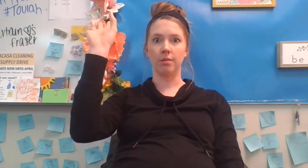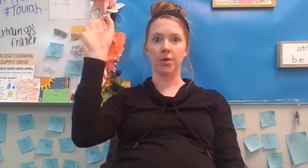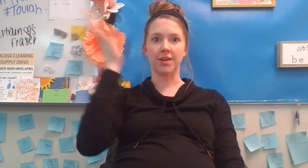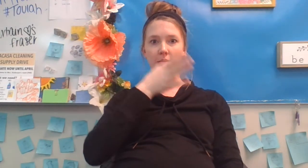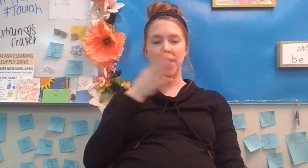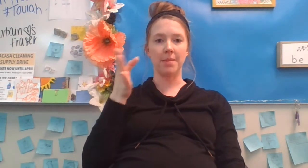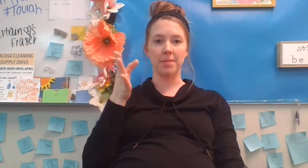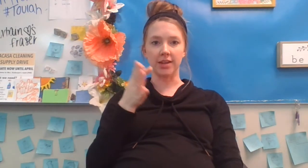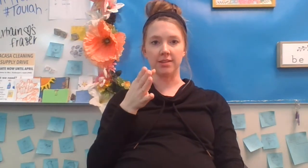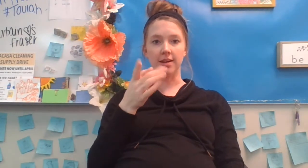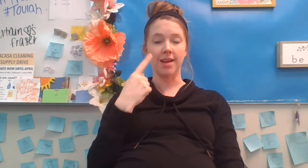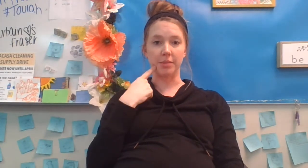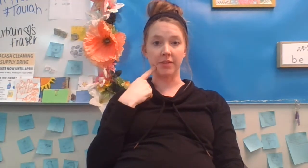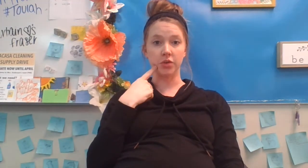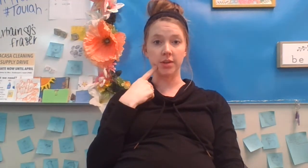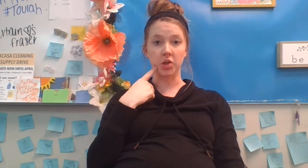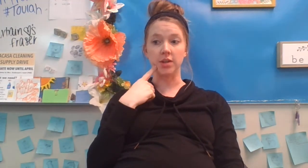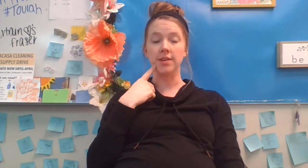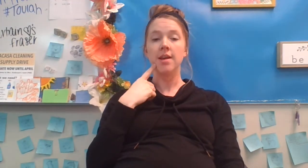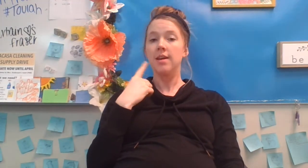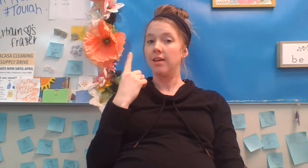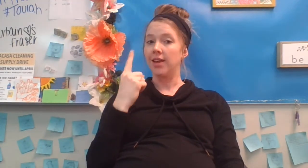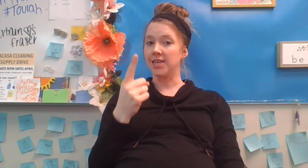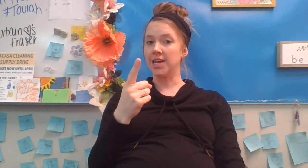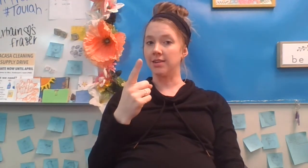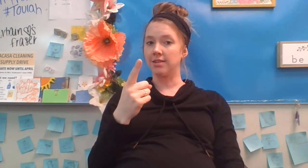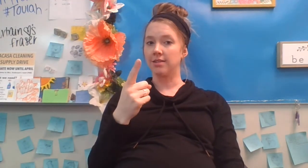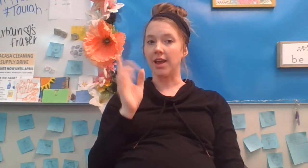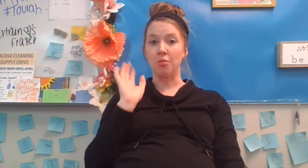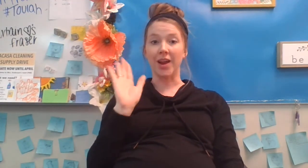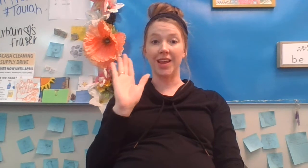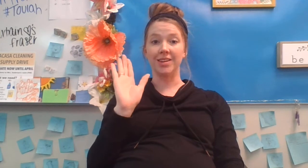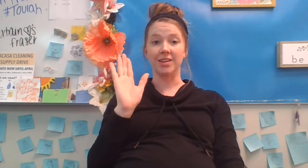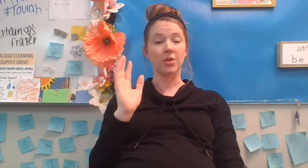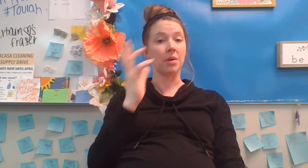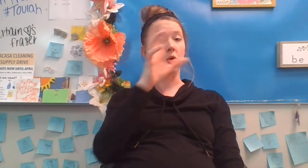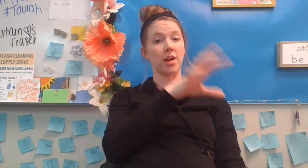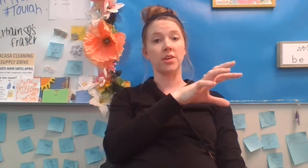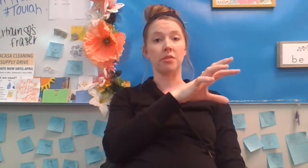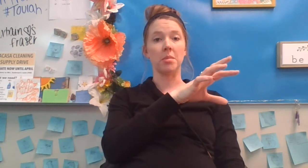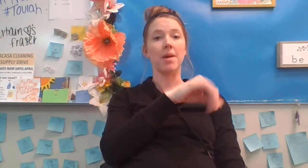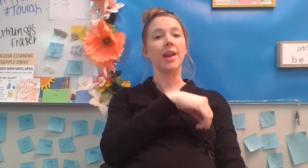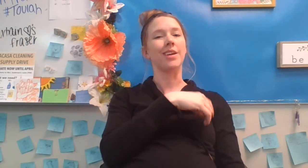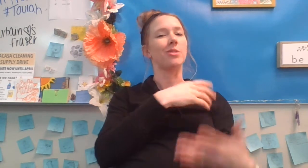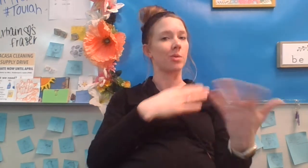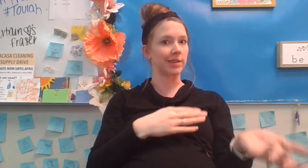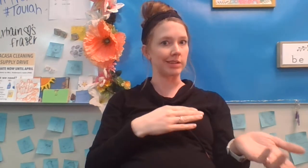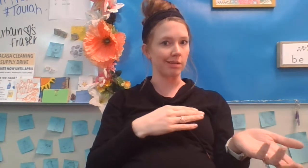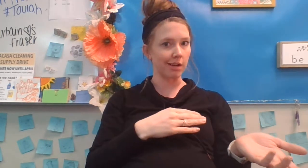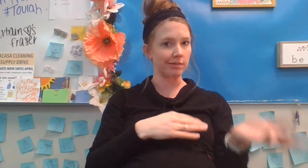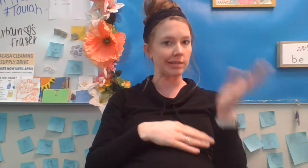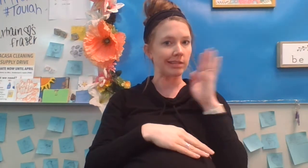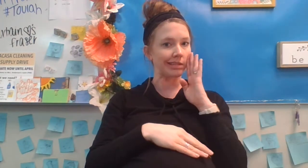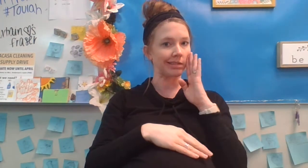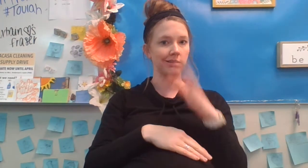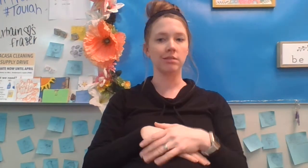what side of my body it's on and my facial expressions. Hint, hint, I'm right-handed. So if I'm crossing over my body, you know it's on the left.